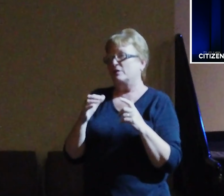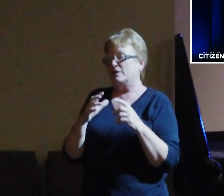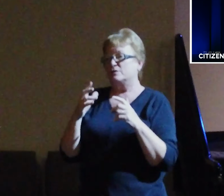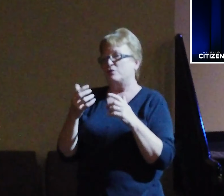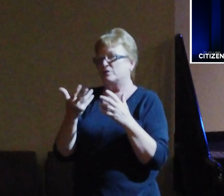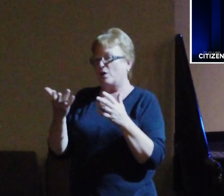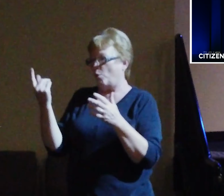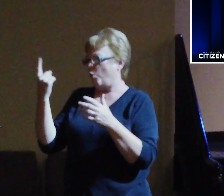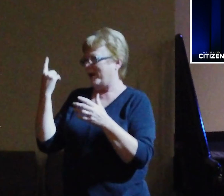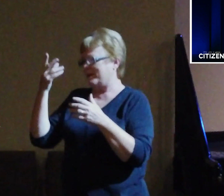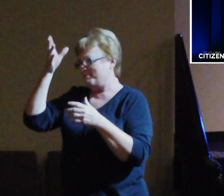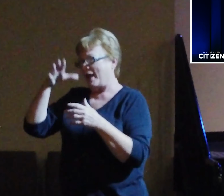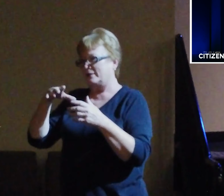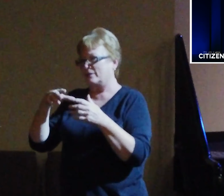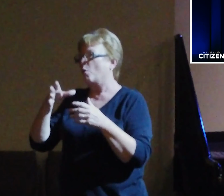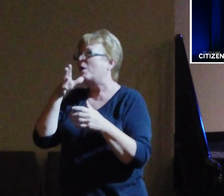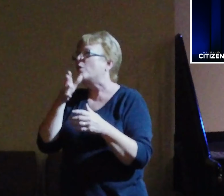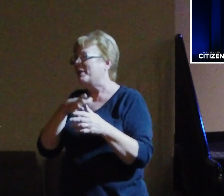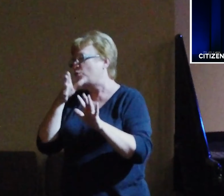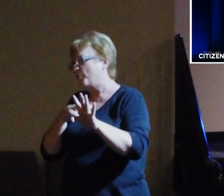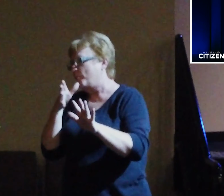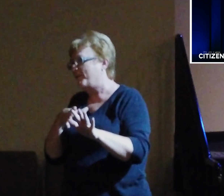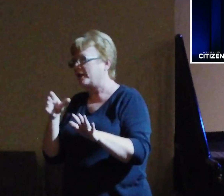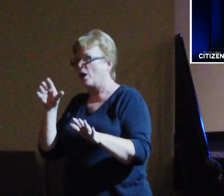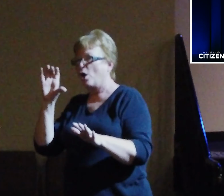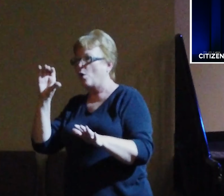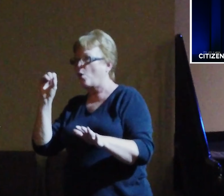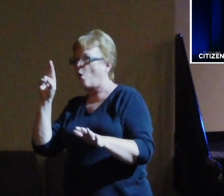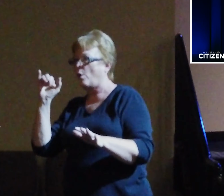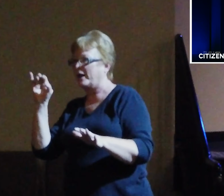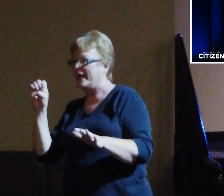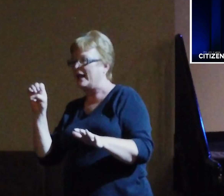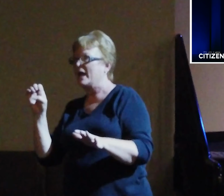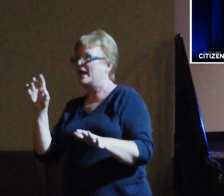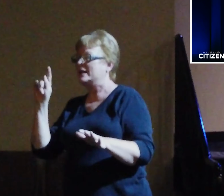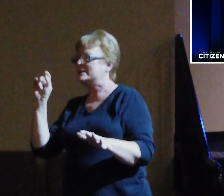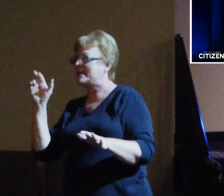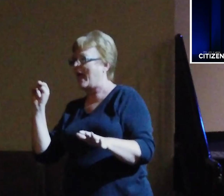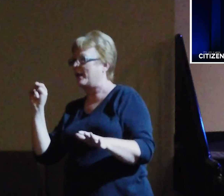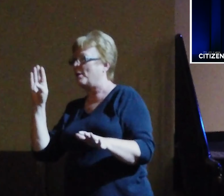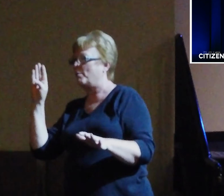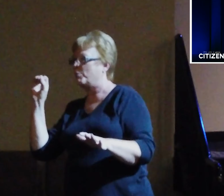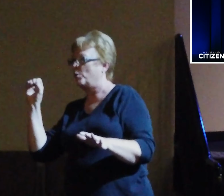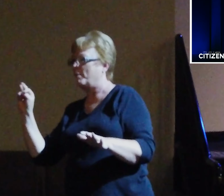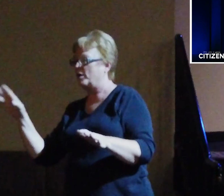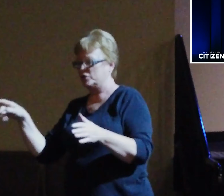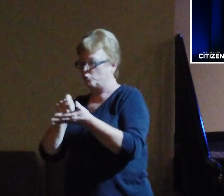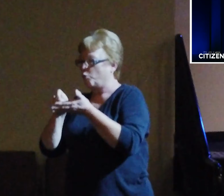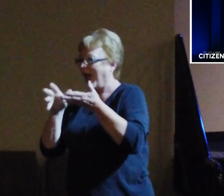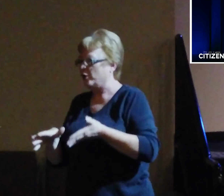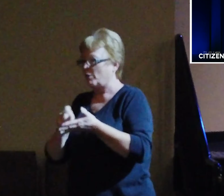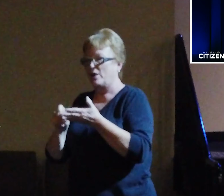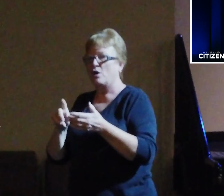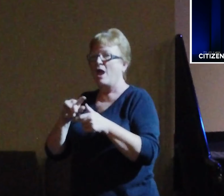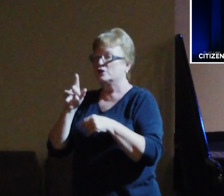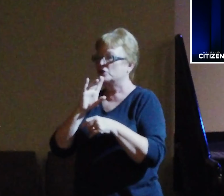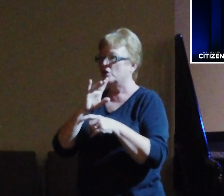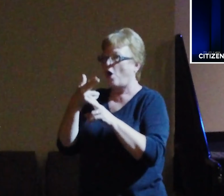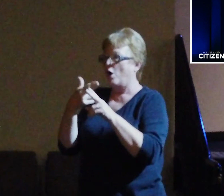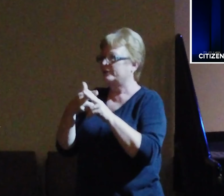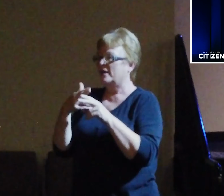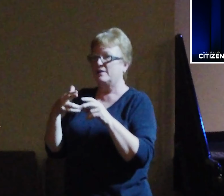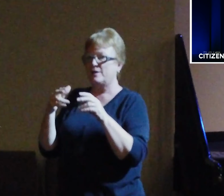There's a writer, Corrie Ten Boom. I don't know if any of you've read her. She, she wrote a book called The Hiding Place among, among other